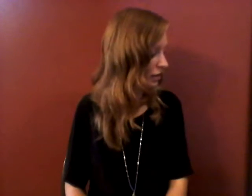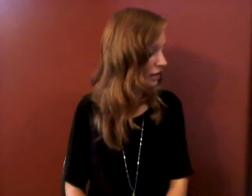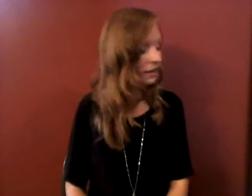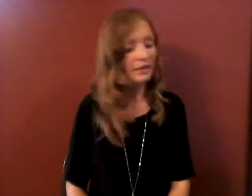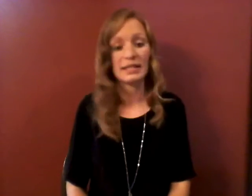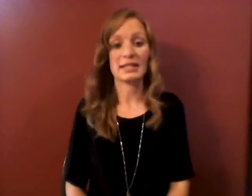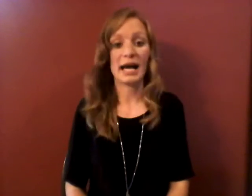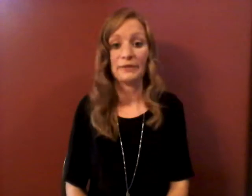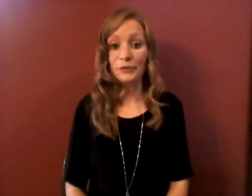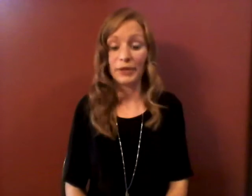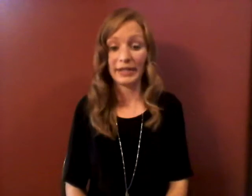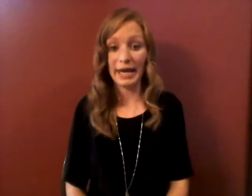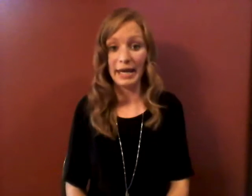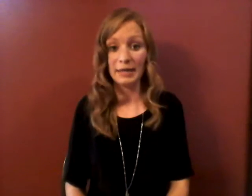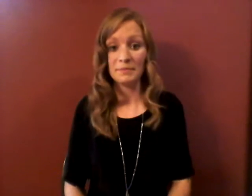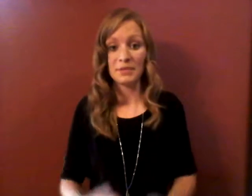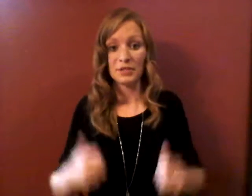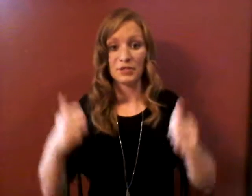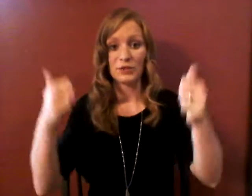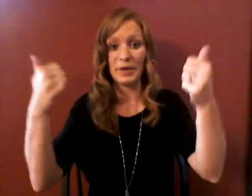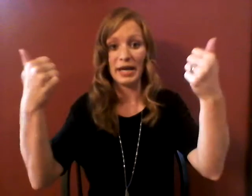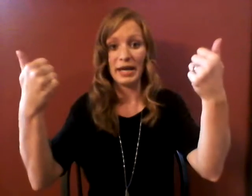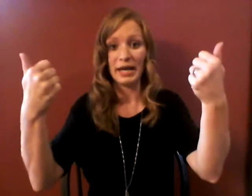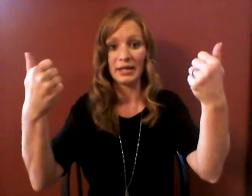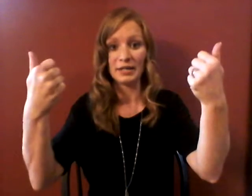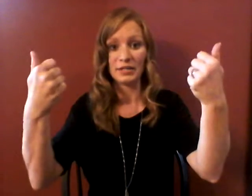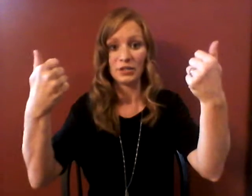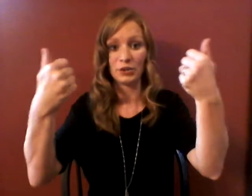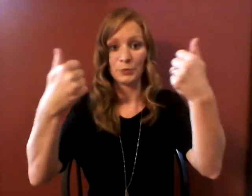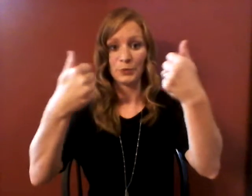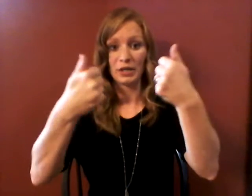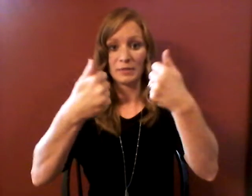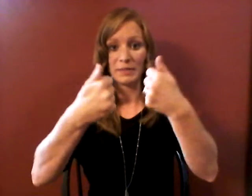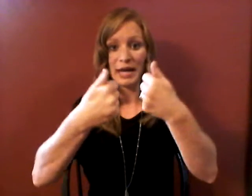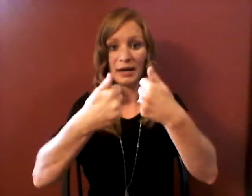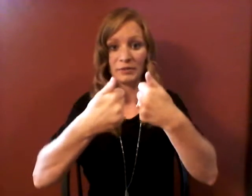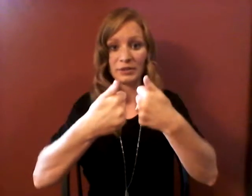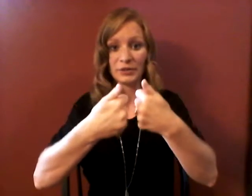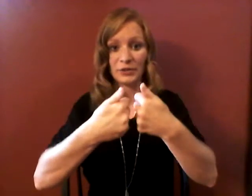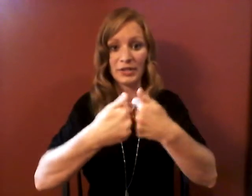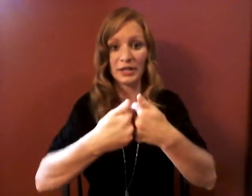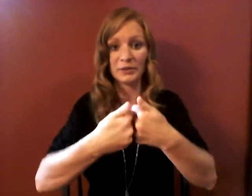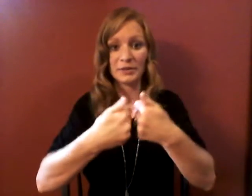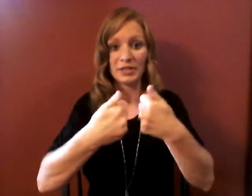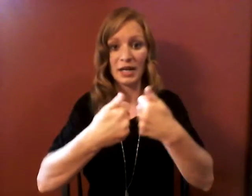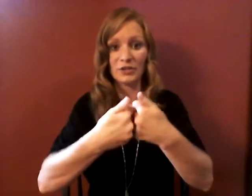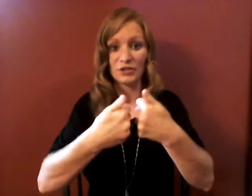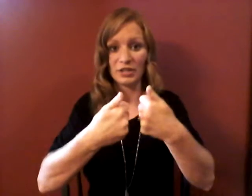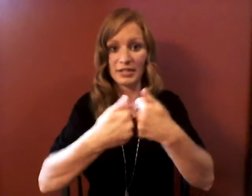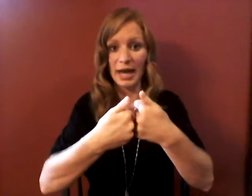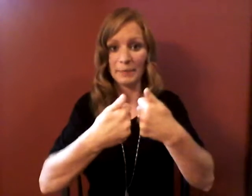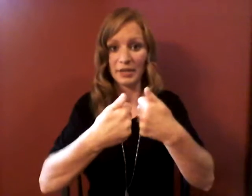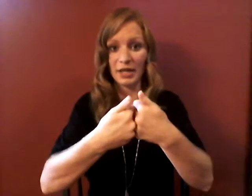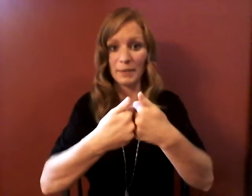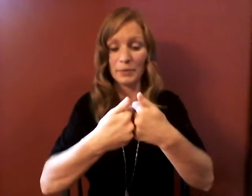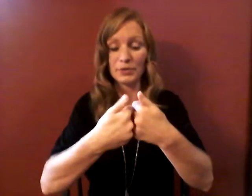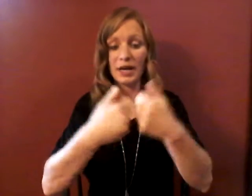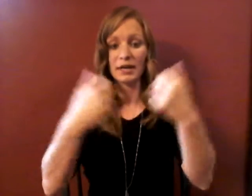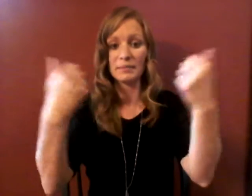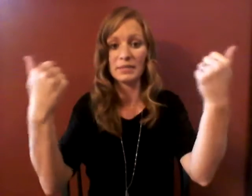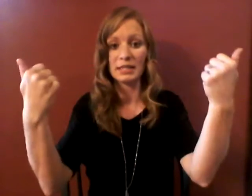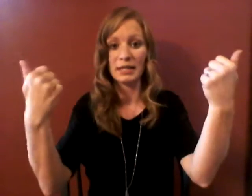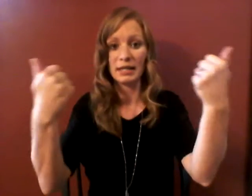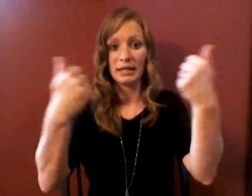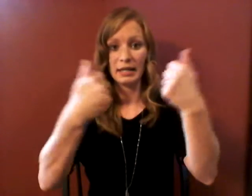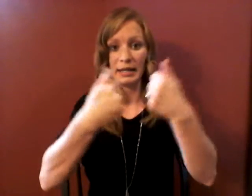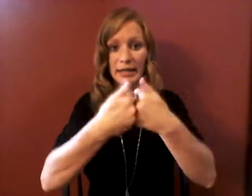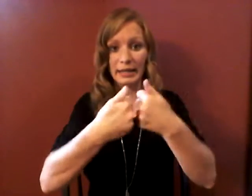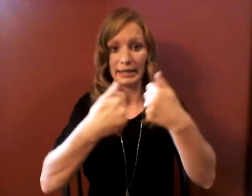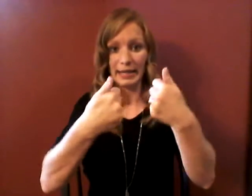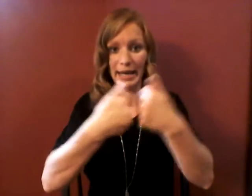The sign for games, two A hands, you bring them down till your knuckles touch and tap it a couple times. Game.